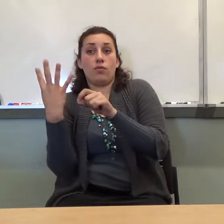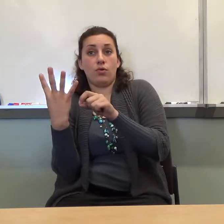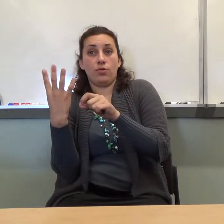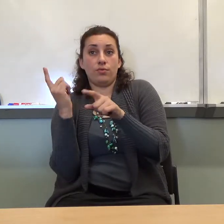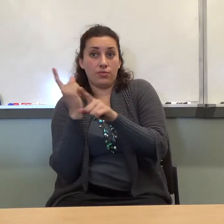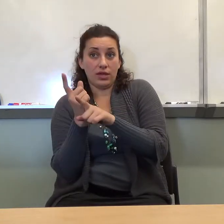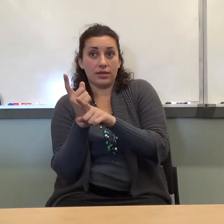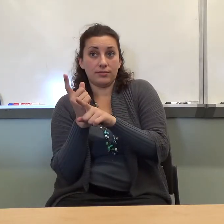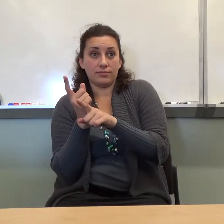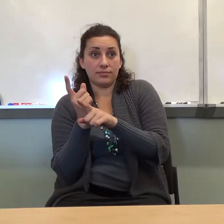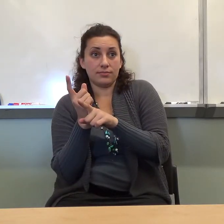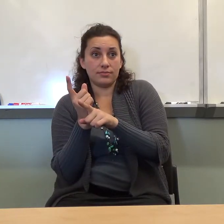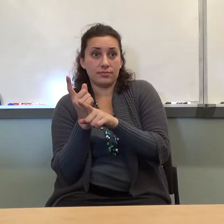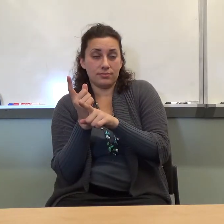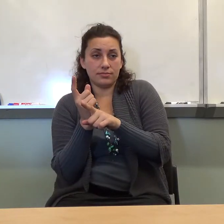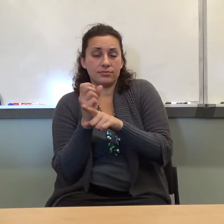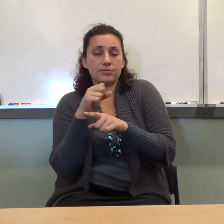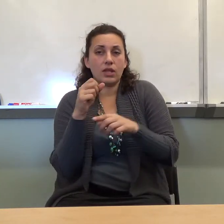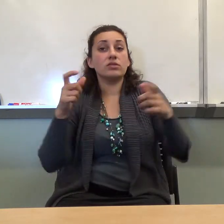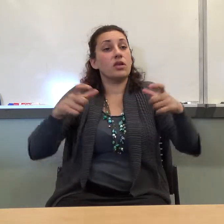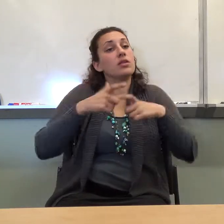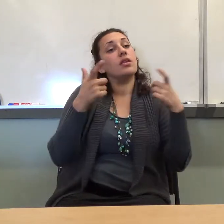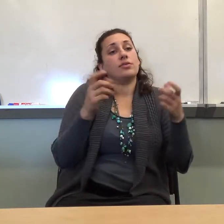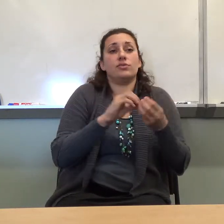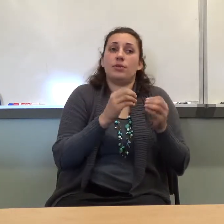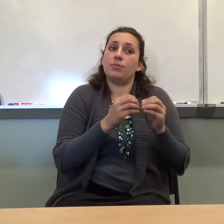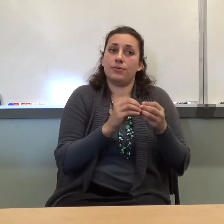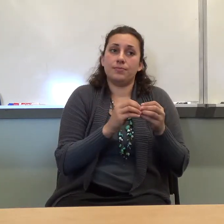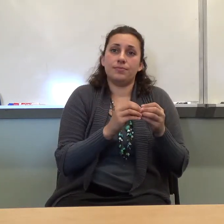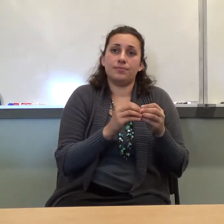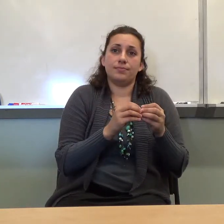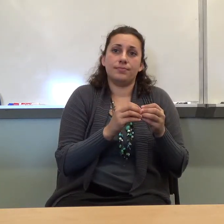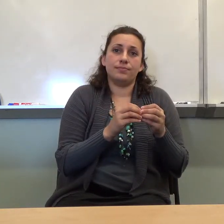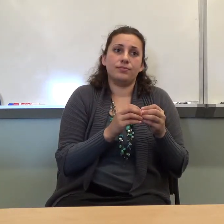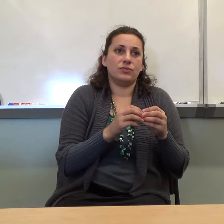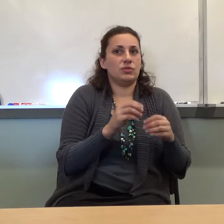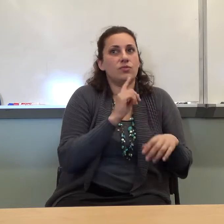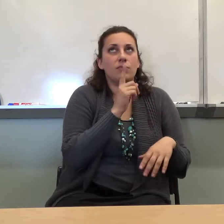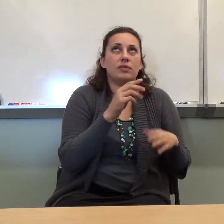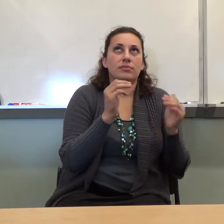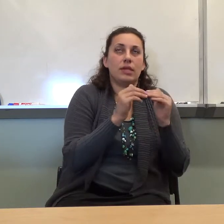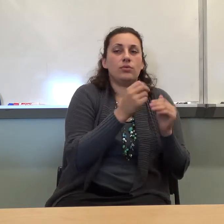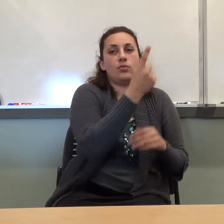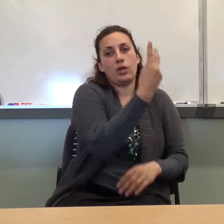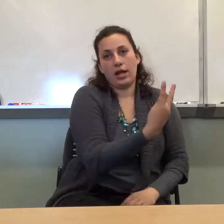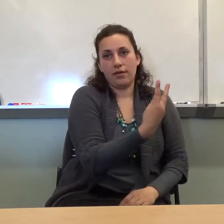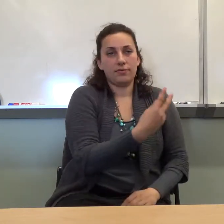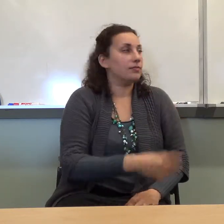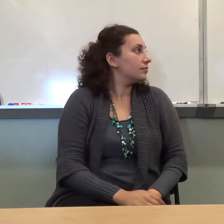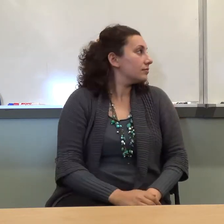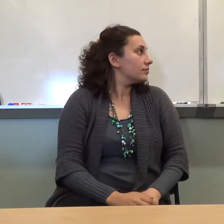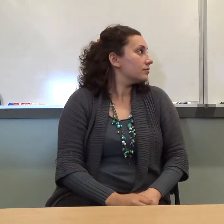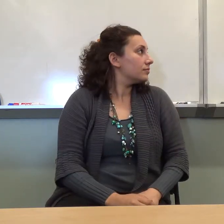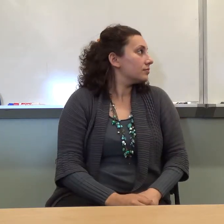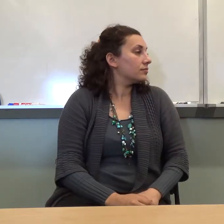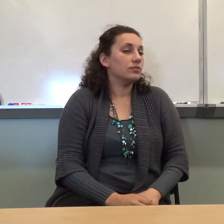number. And if we're going to put it in, of course, that happens to be 1/2, as we know. So this would be 0.5 right